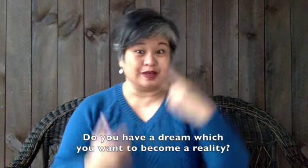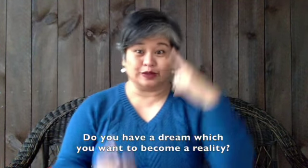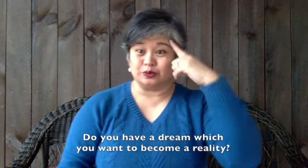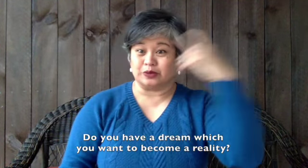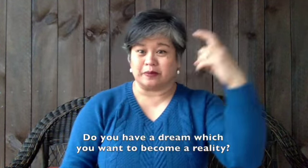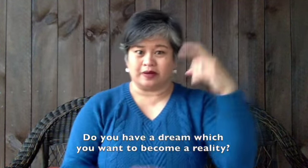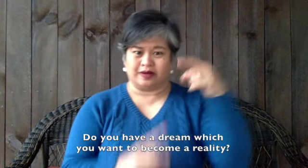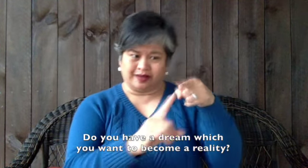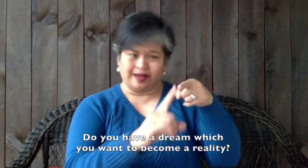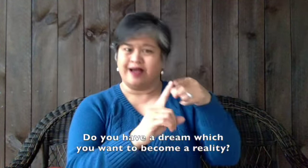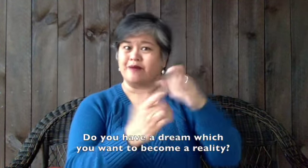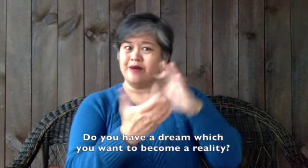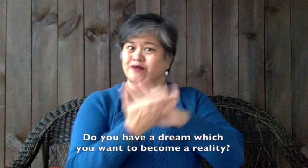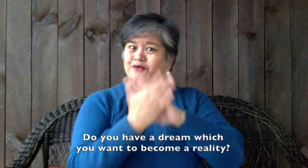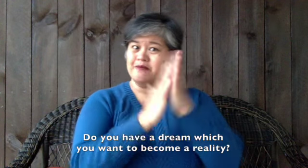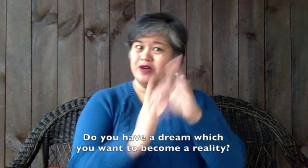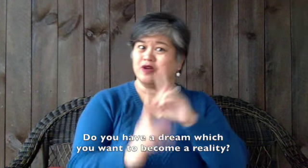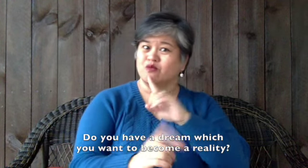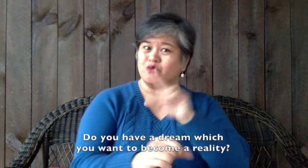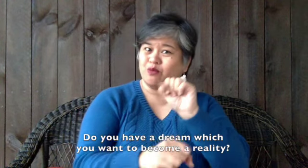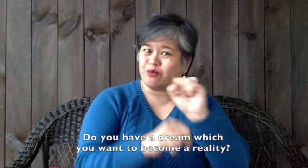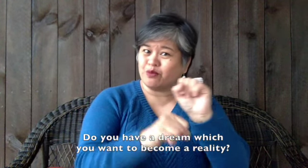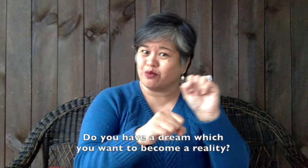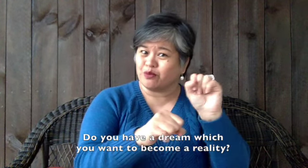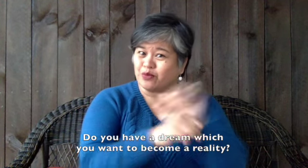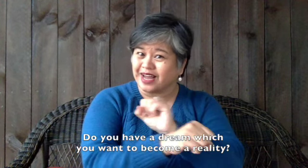Do you have a dream which you want to become a reality?